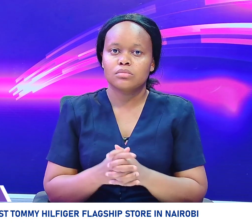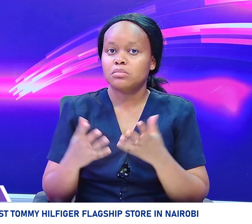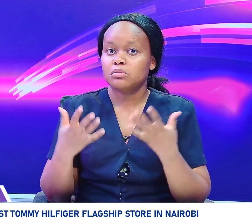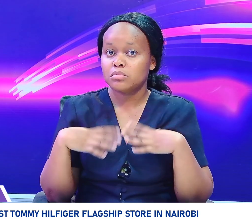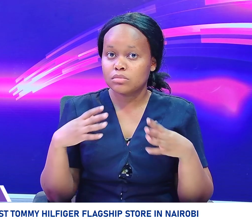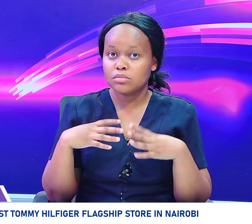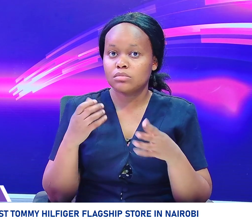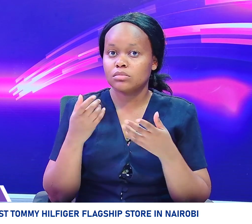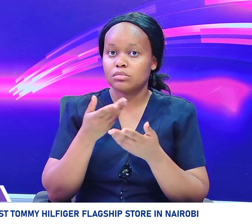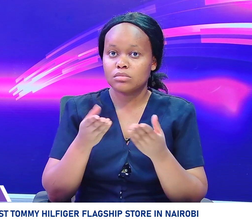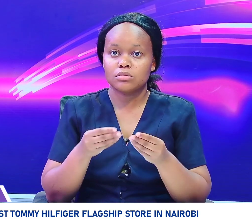experience aligned with